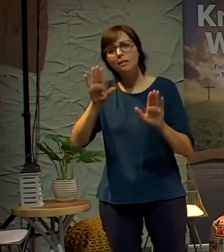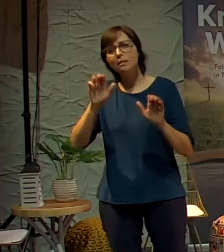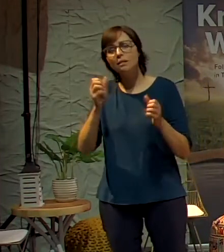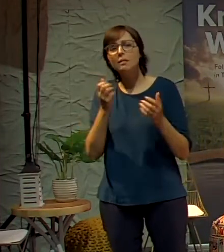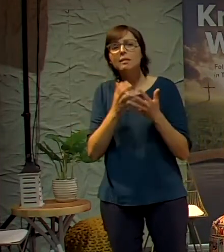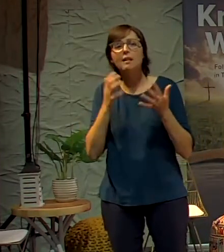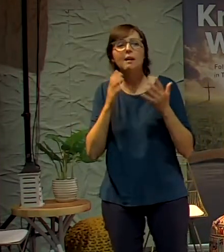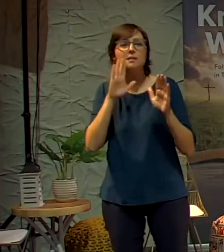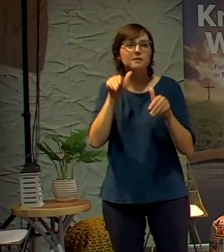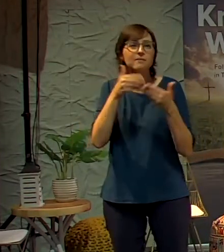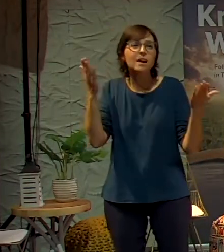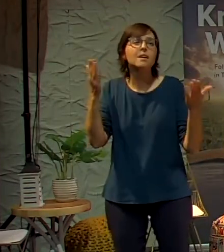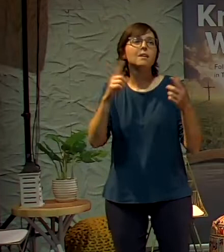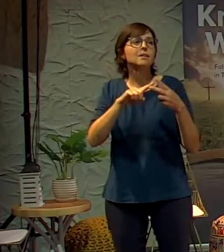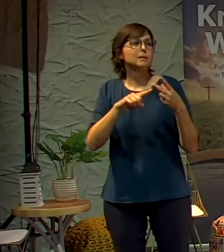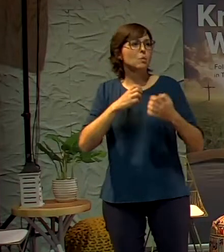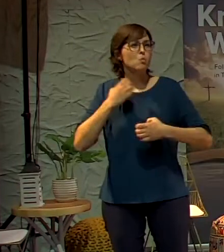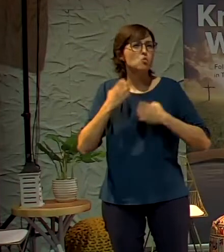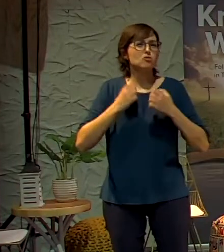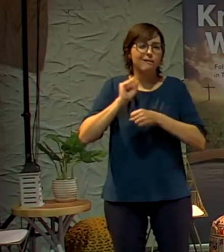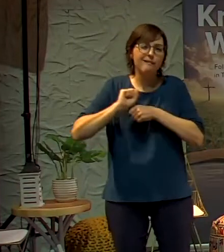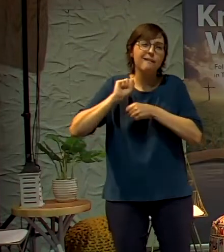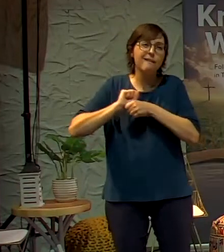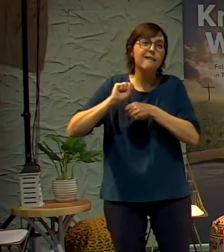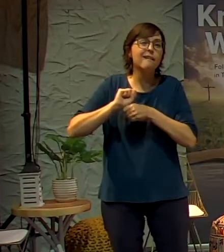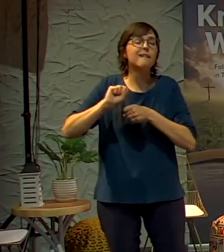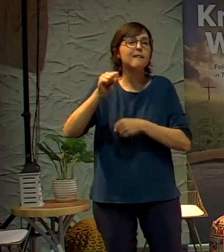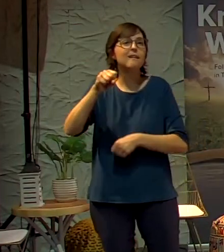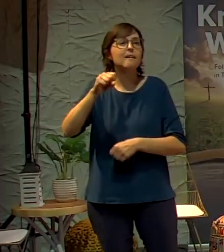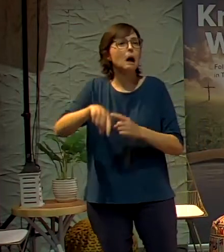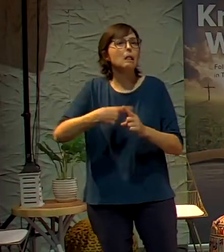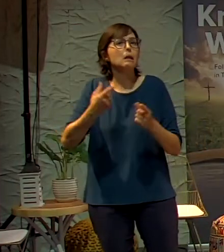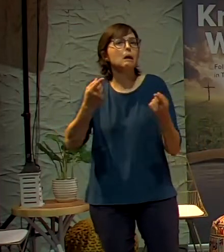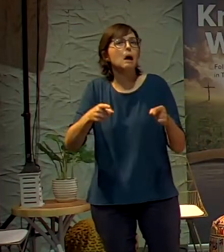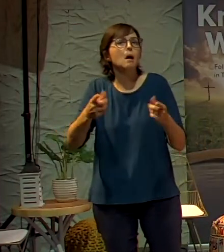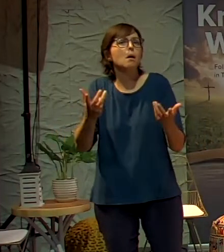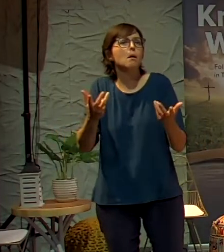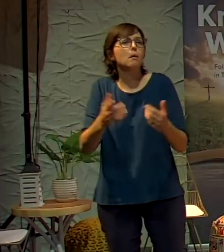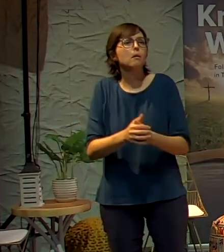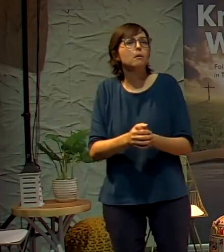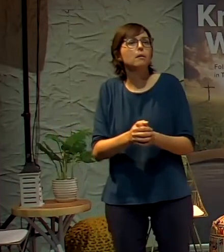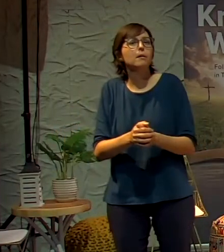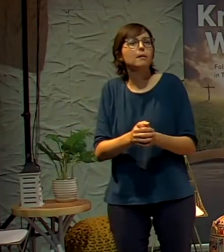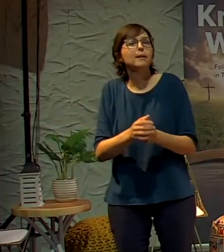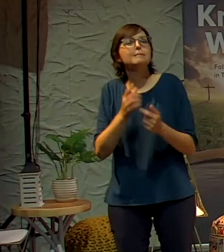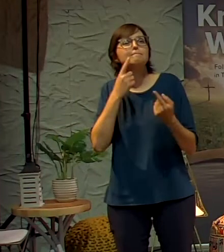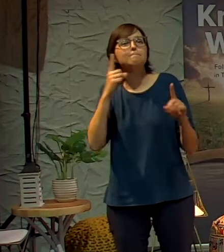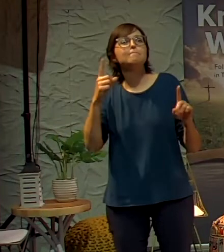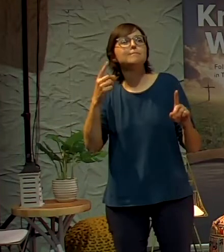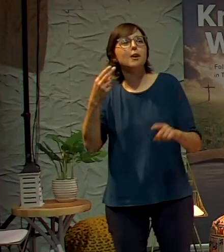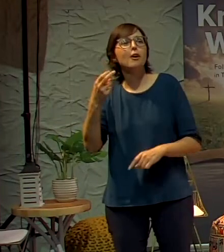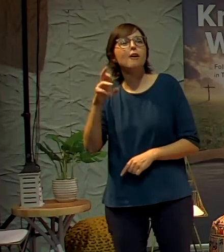lot of emotional labor. But then what happens is there's the harvest.